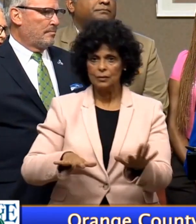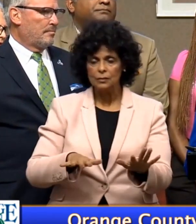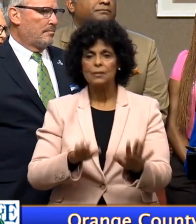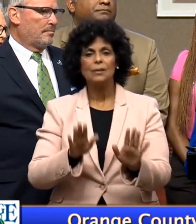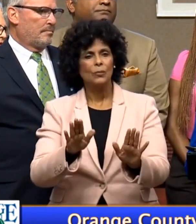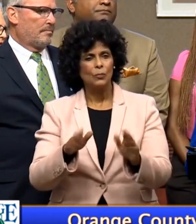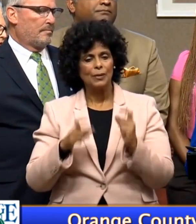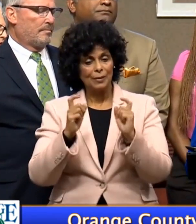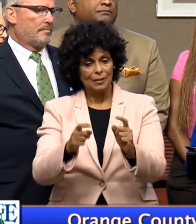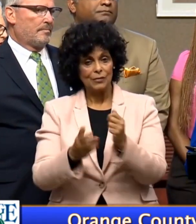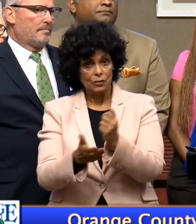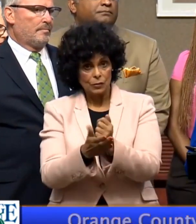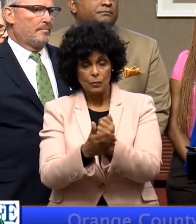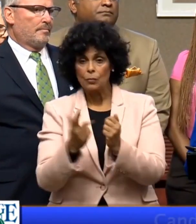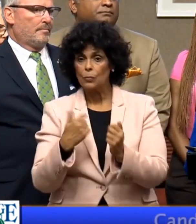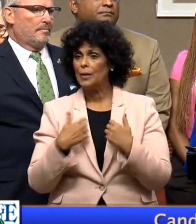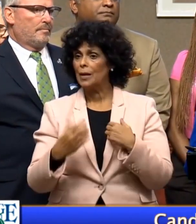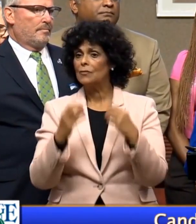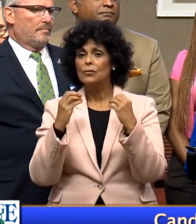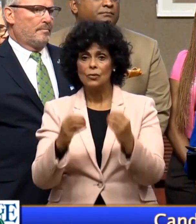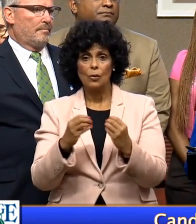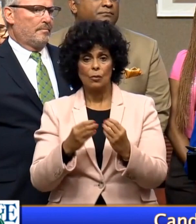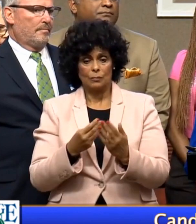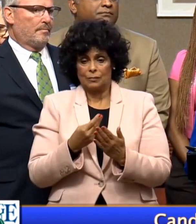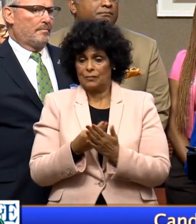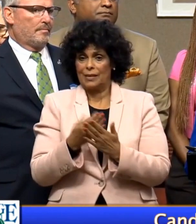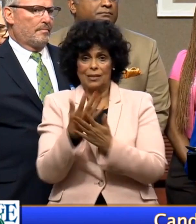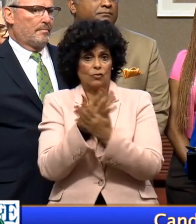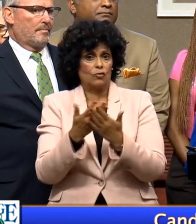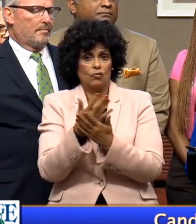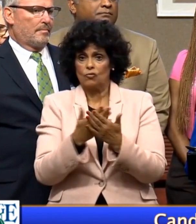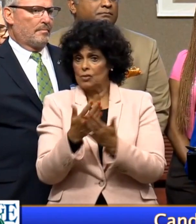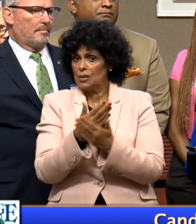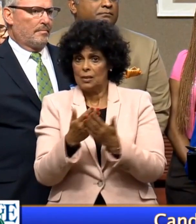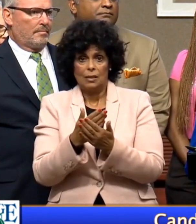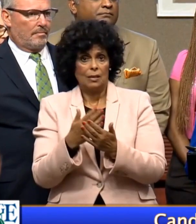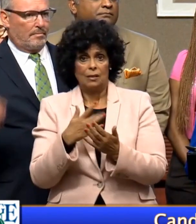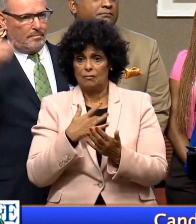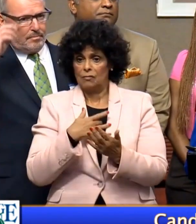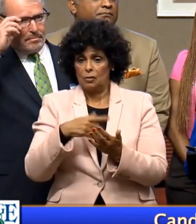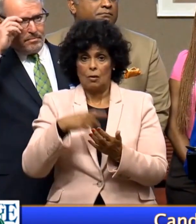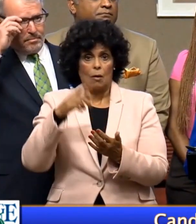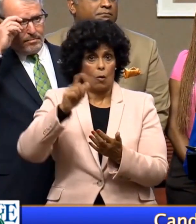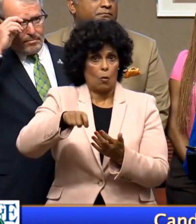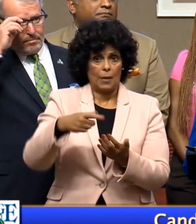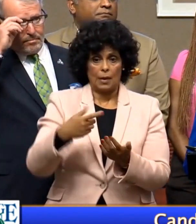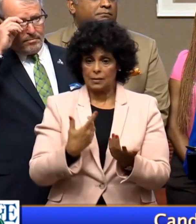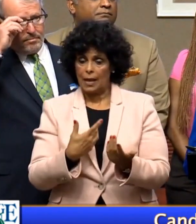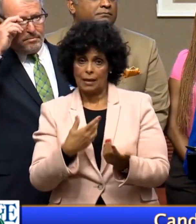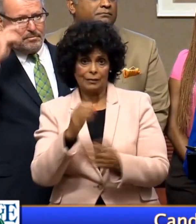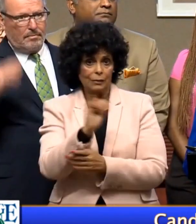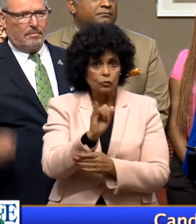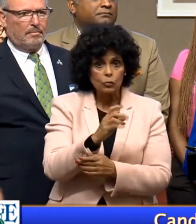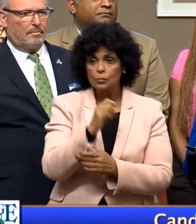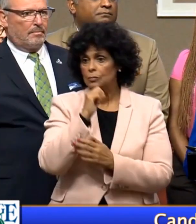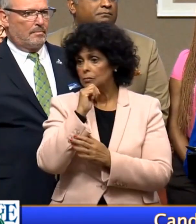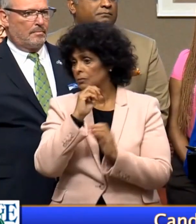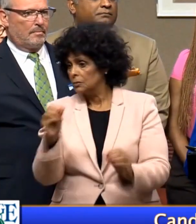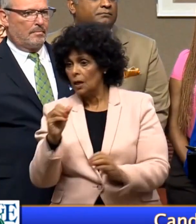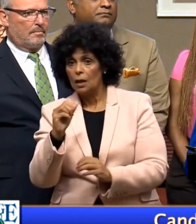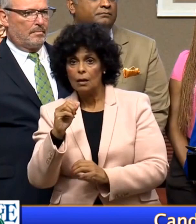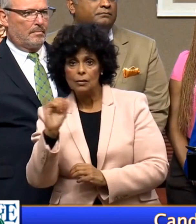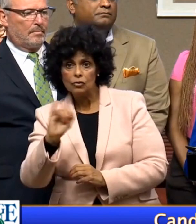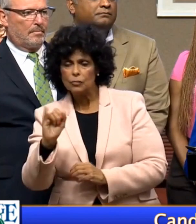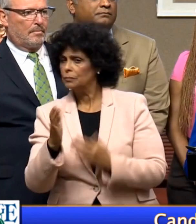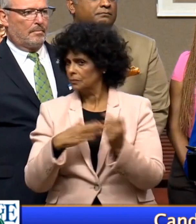assistance to people. We have absolutely no financial screening for anyone that calls our office, whether they have insurance or no insurance. We